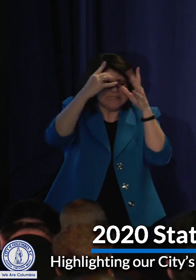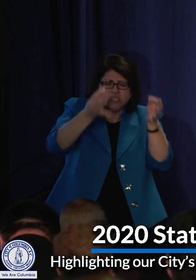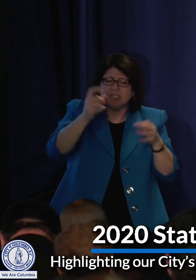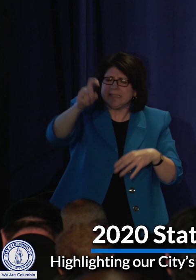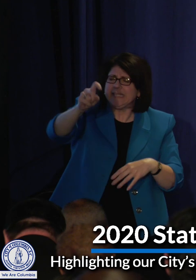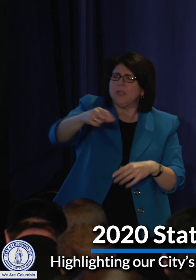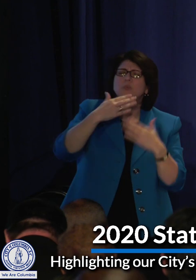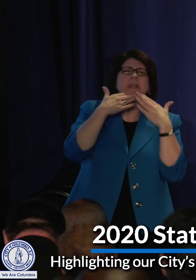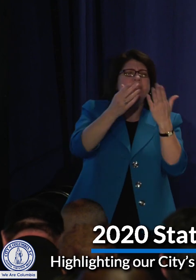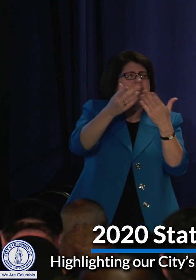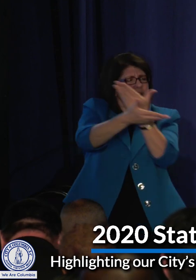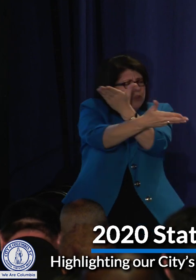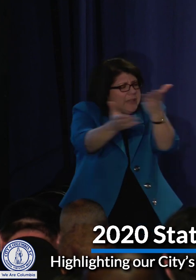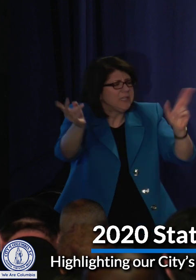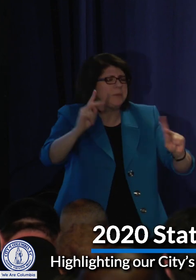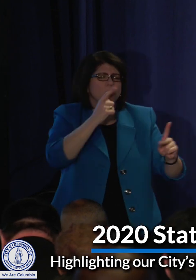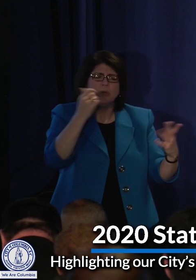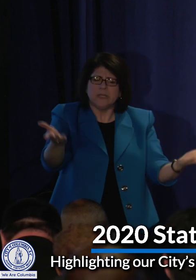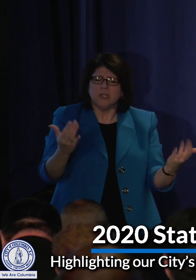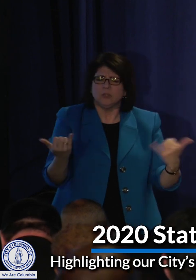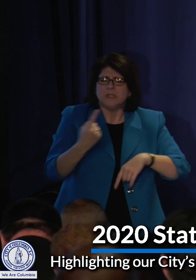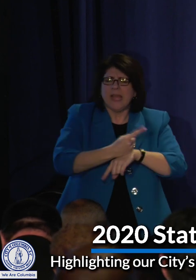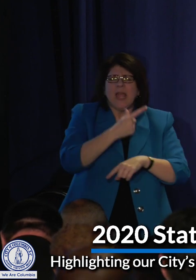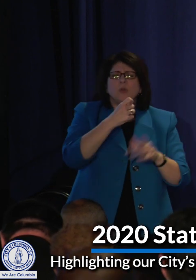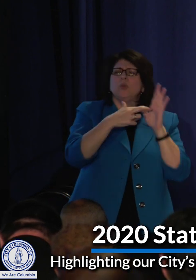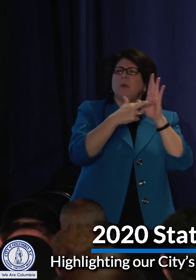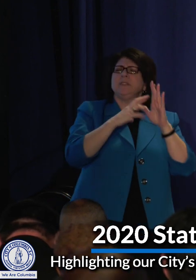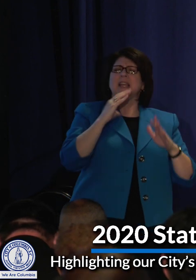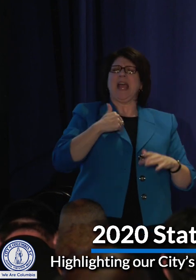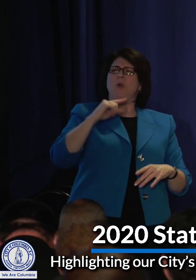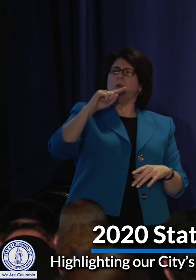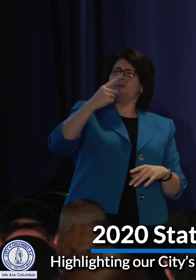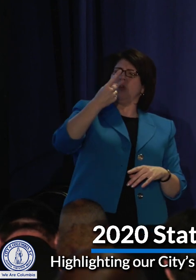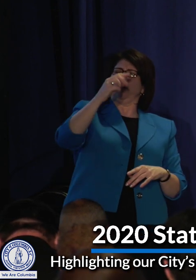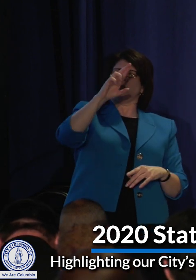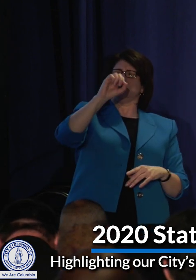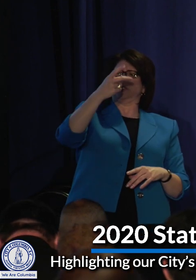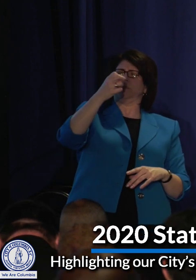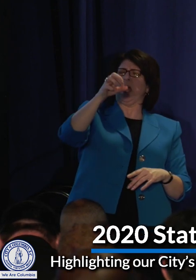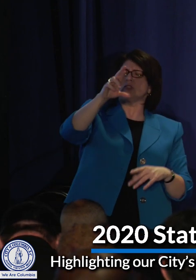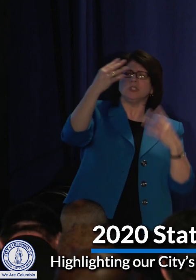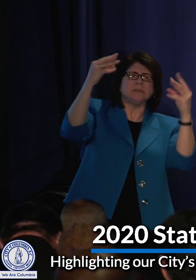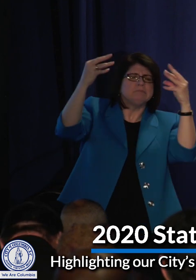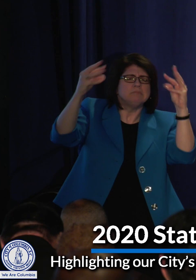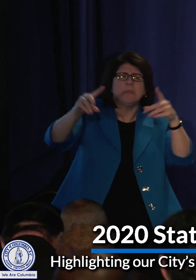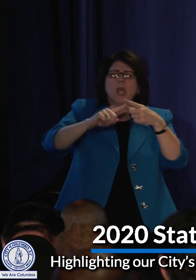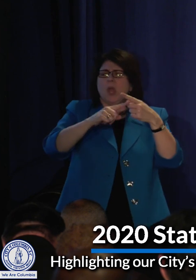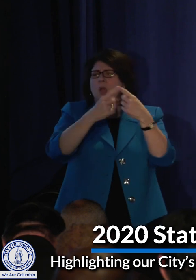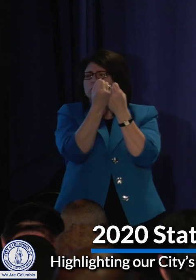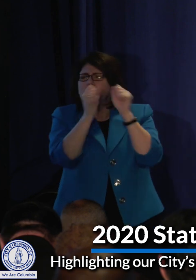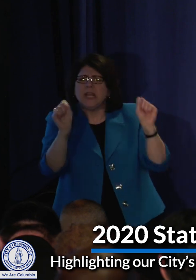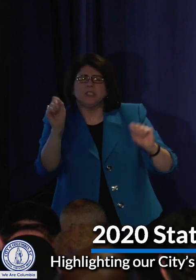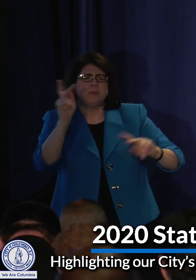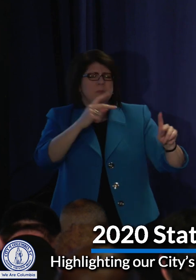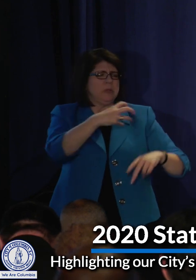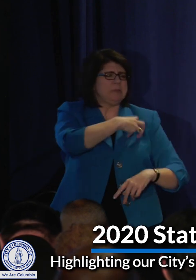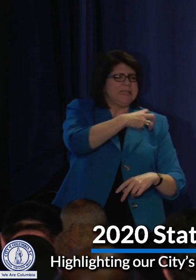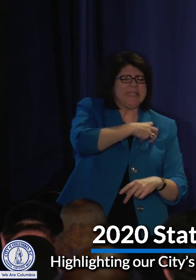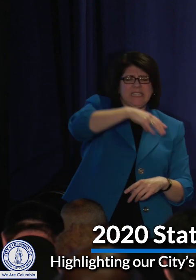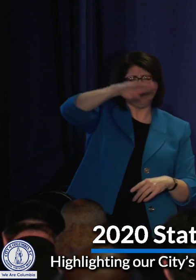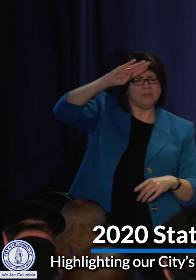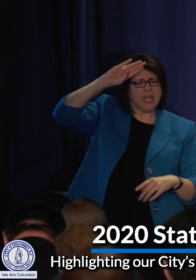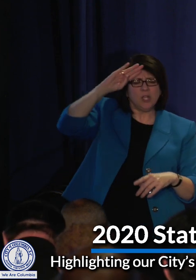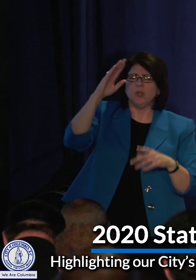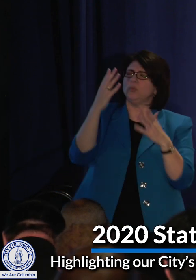for these who are among us tonight, who represent our first responders, our rescue workers, our police, our firefighters.